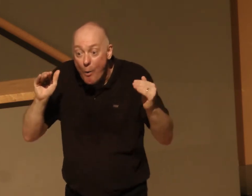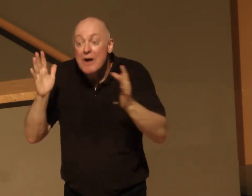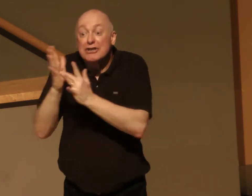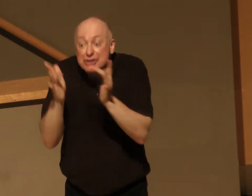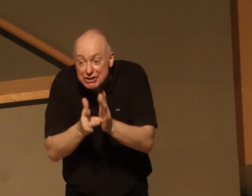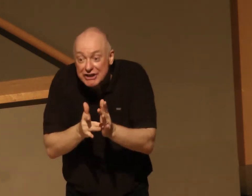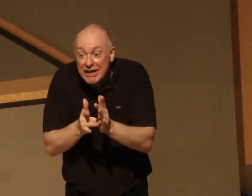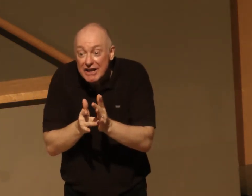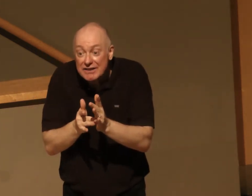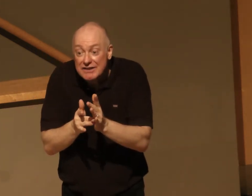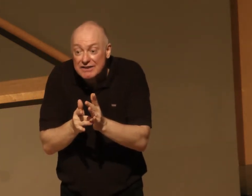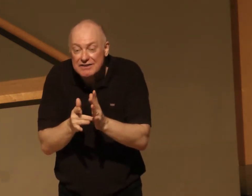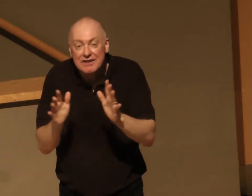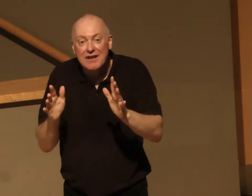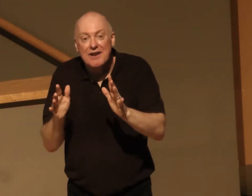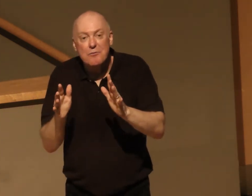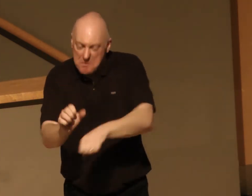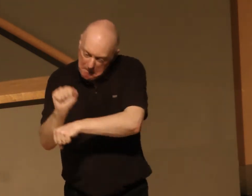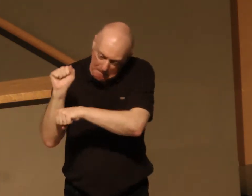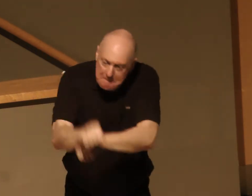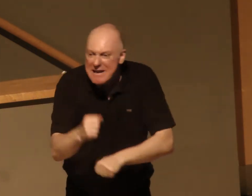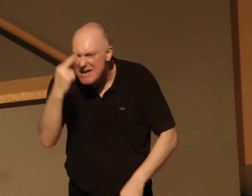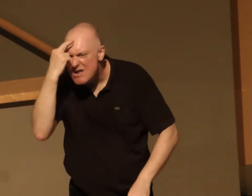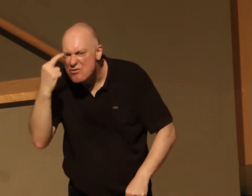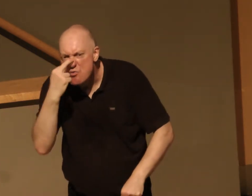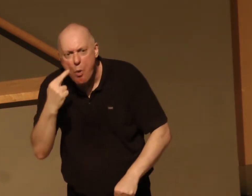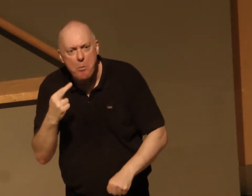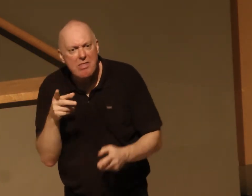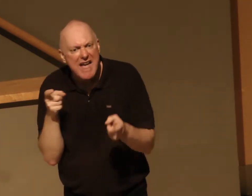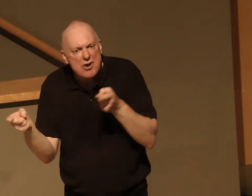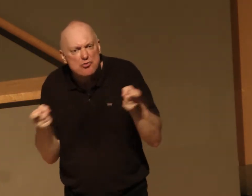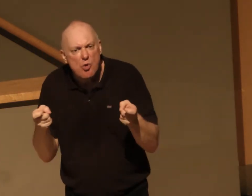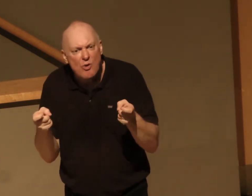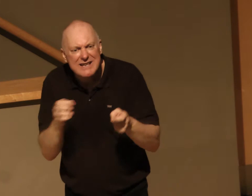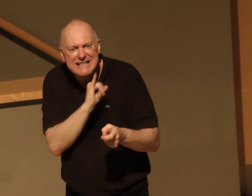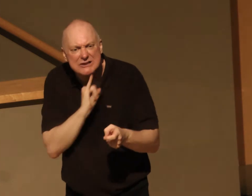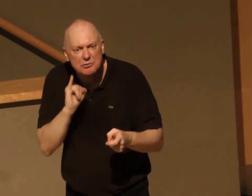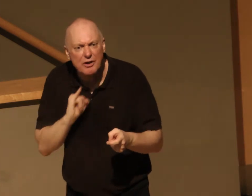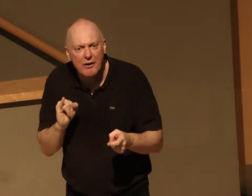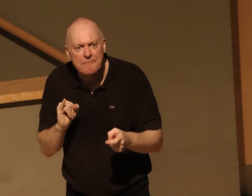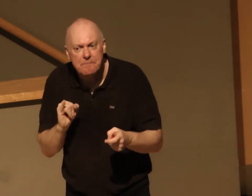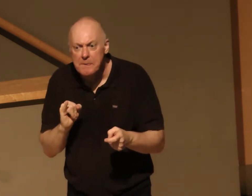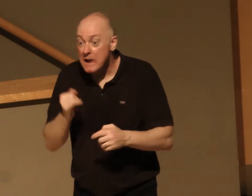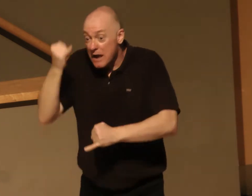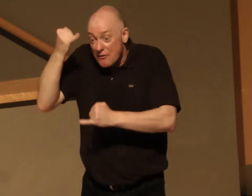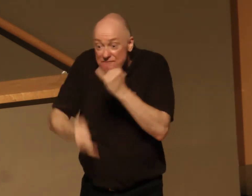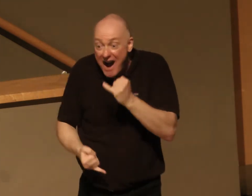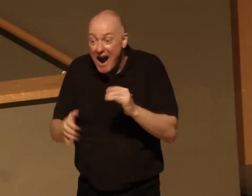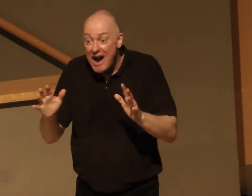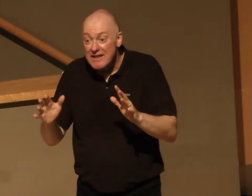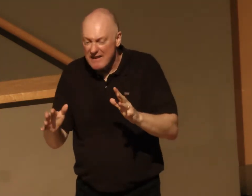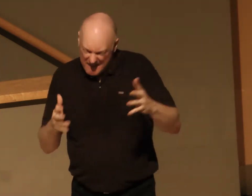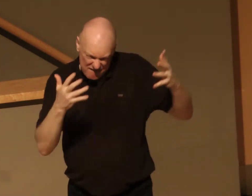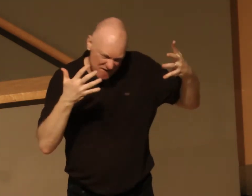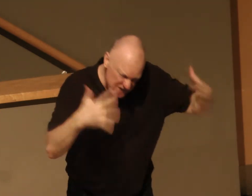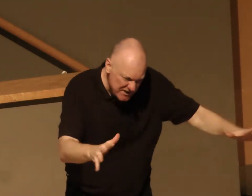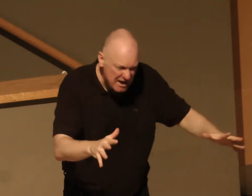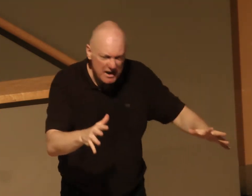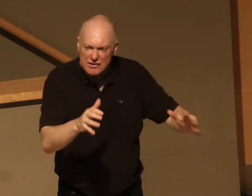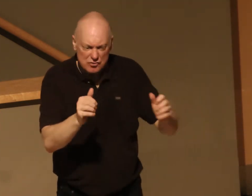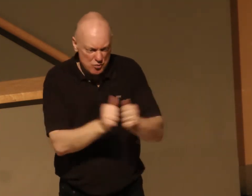put off and put away the Roman oppression that was upon them and finally, once and for all, do away with all of what the Romans were